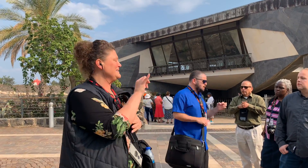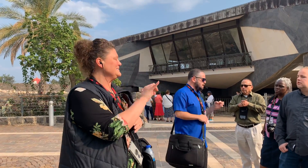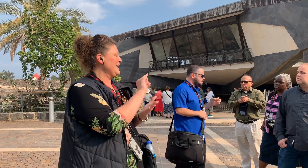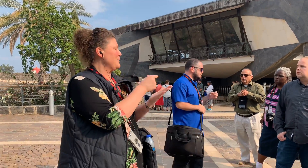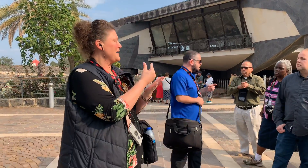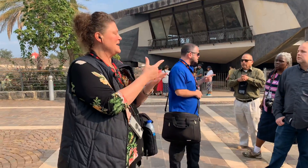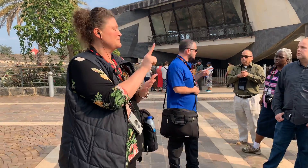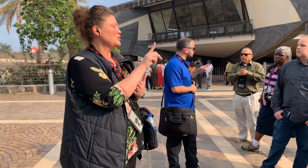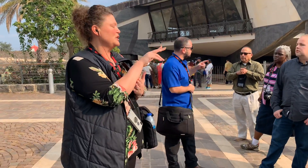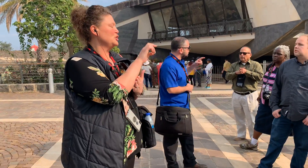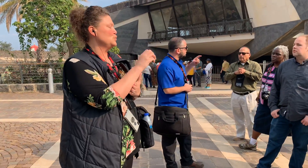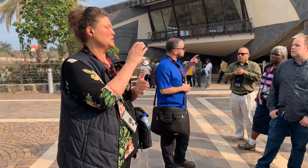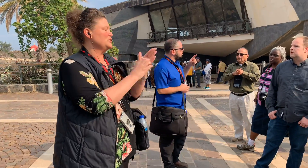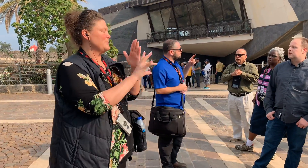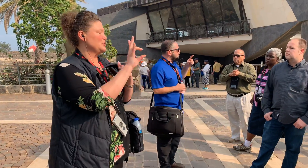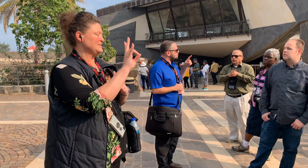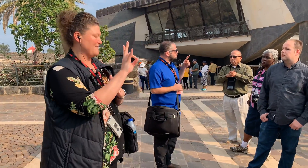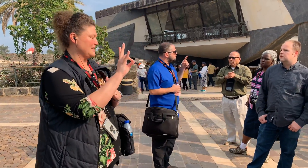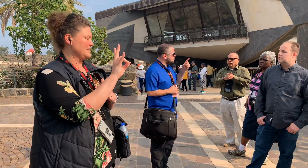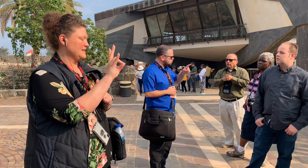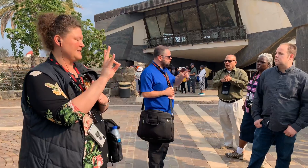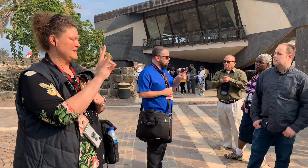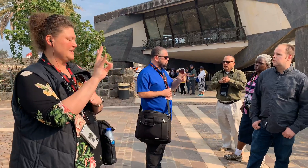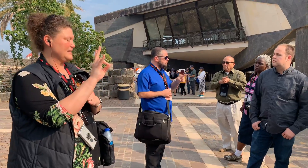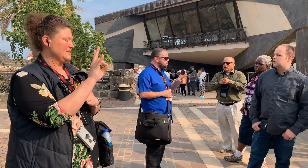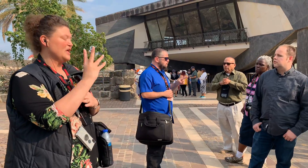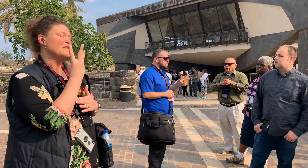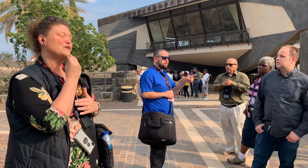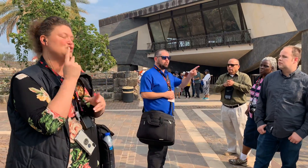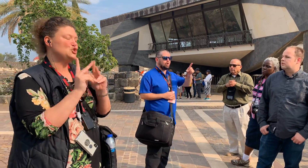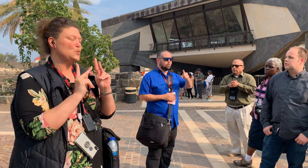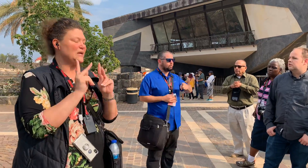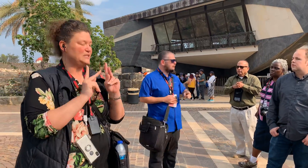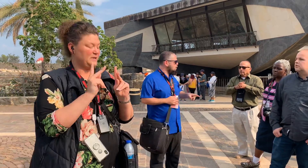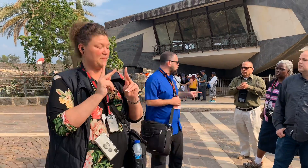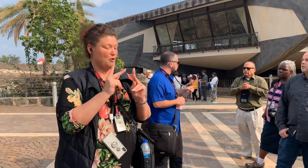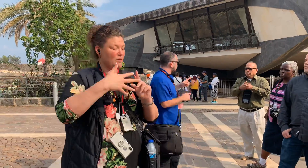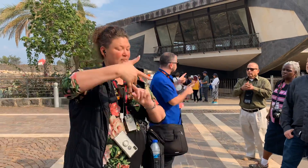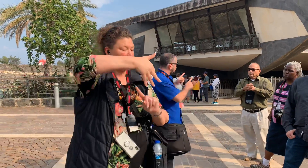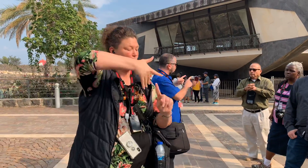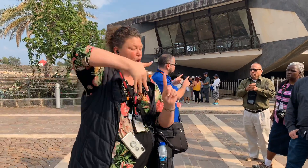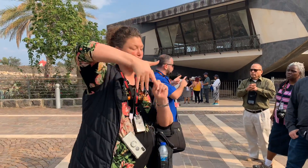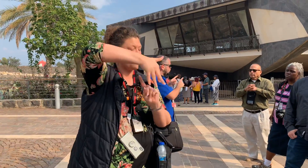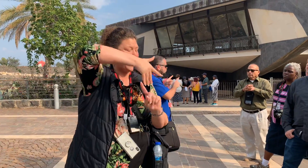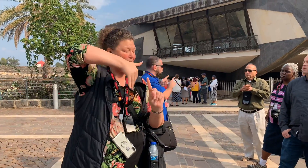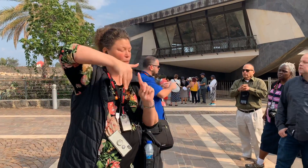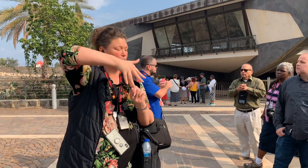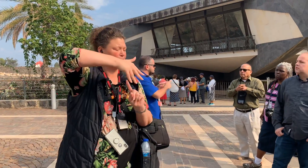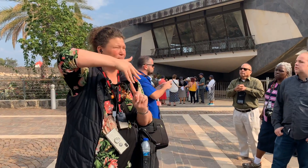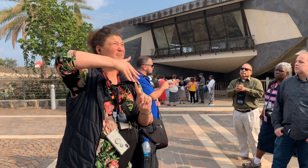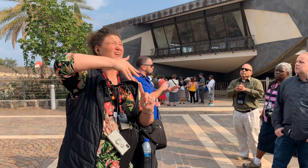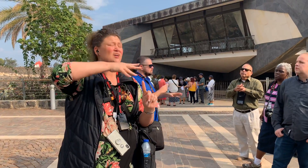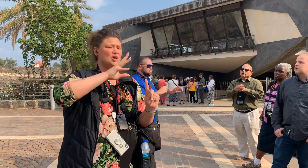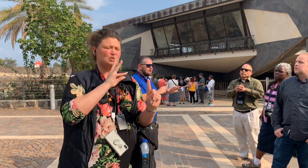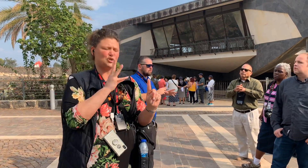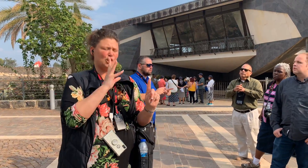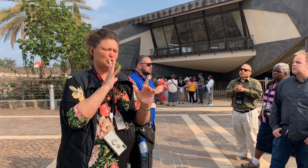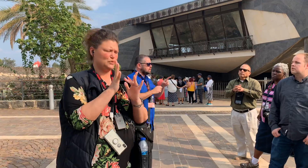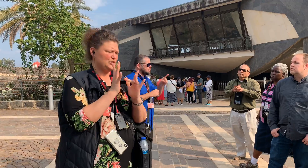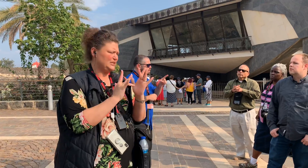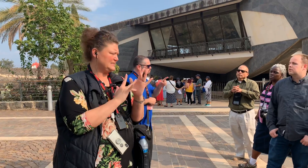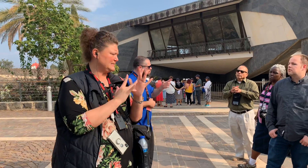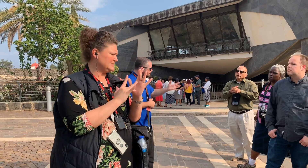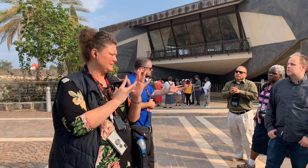7, it says that the Jewish people that were around told to Jesus when he was